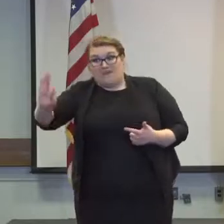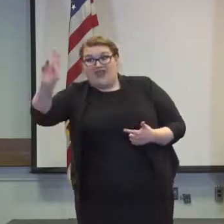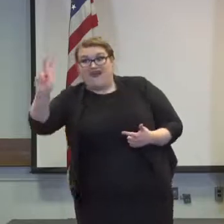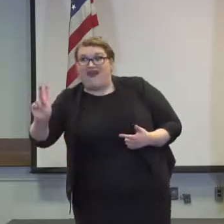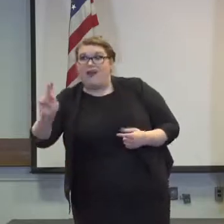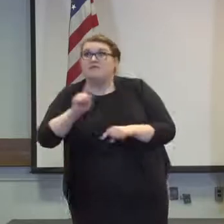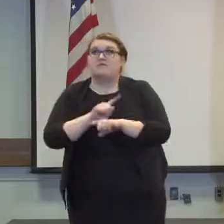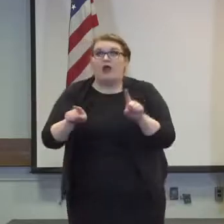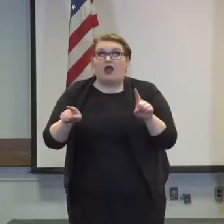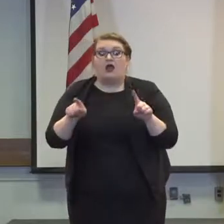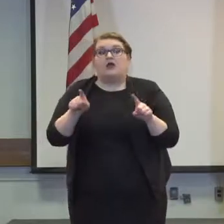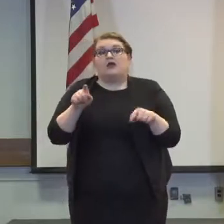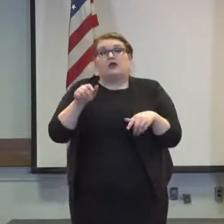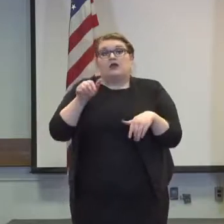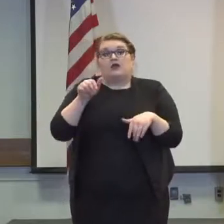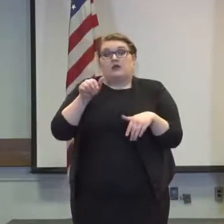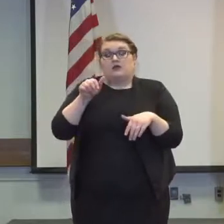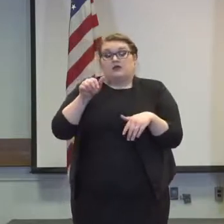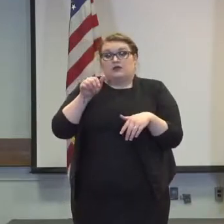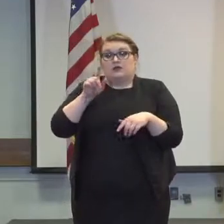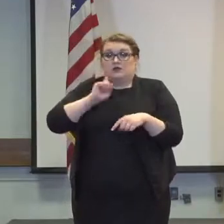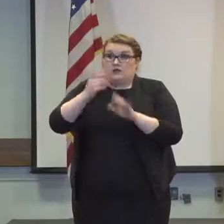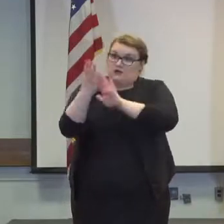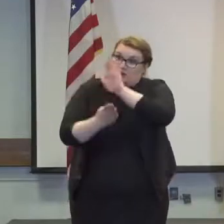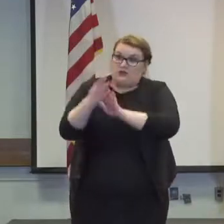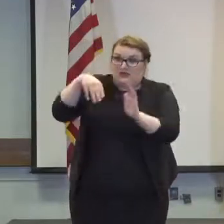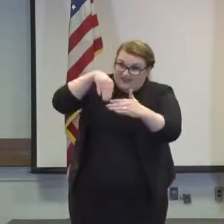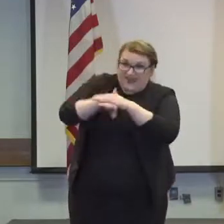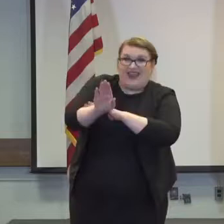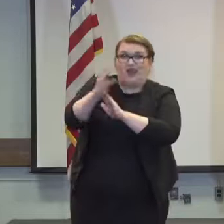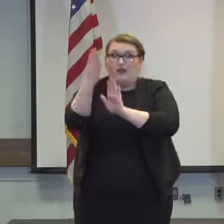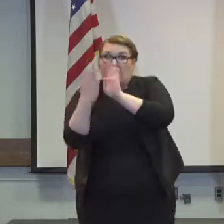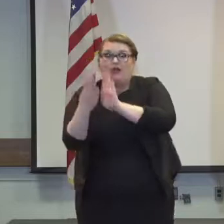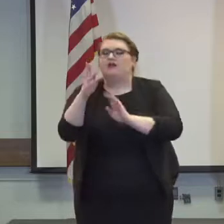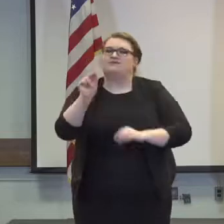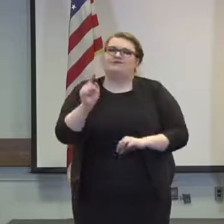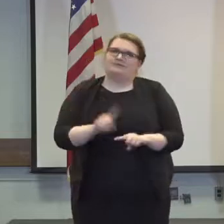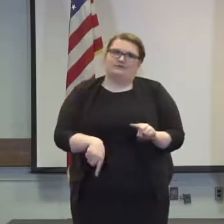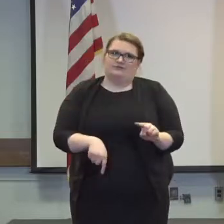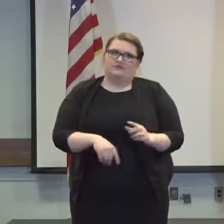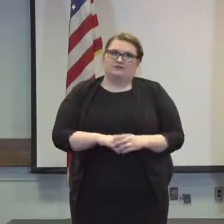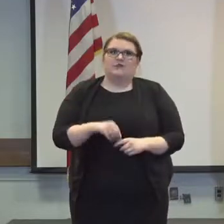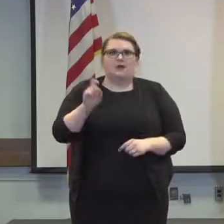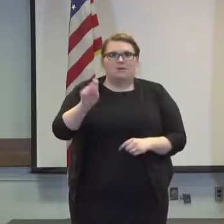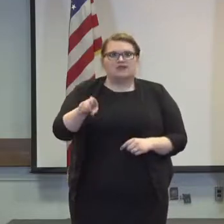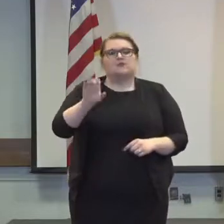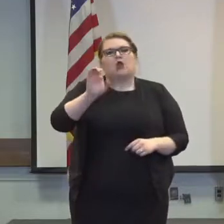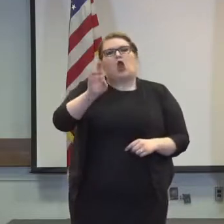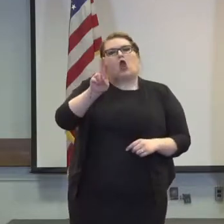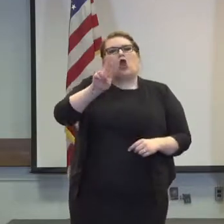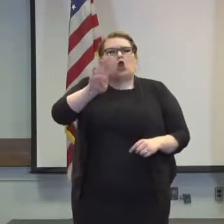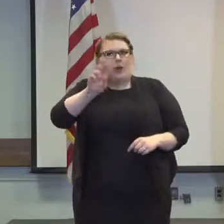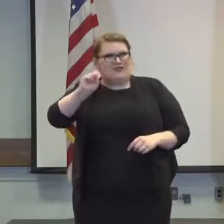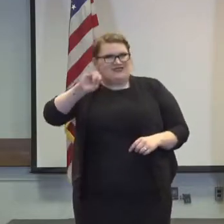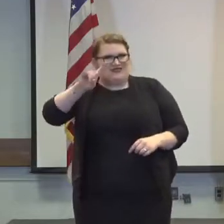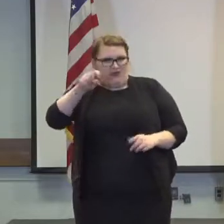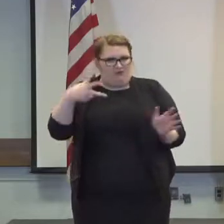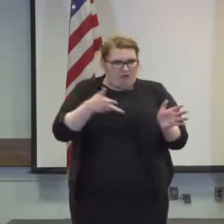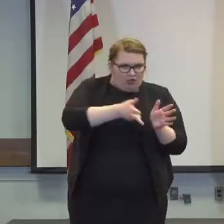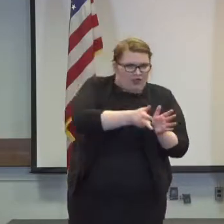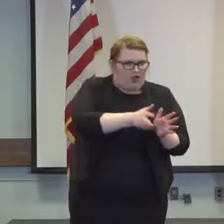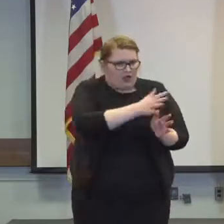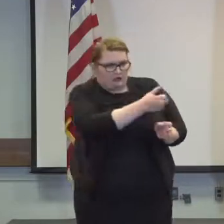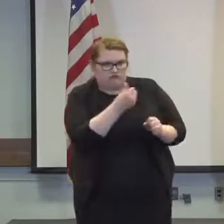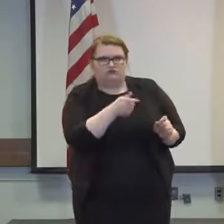can no longer have a face-to-face transaction. It has to be curbside. As I read